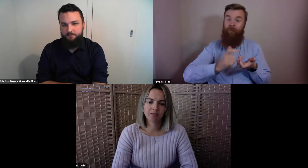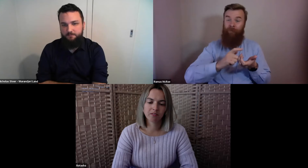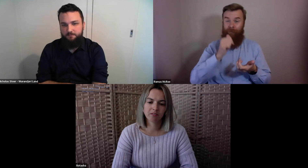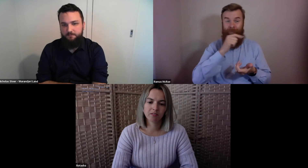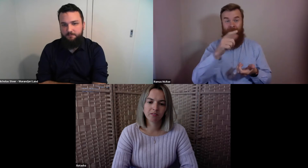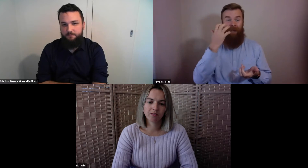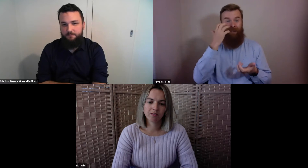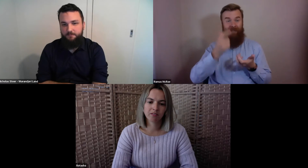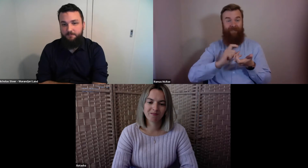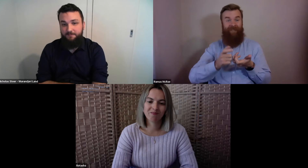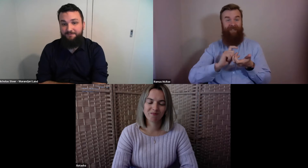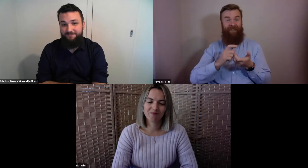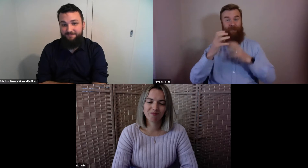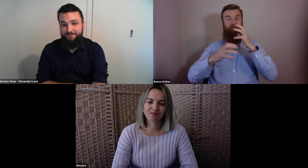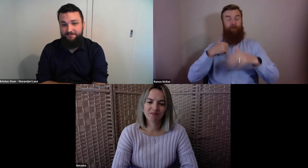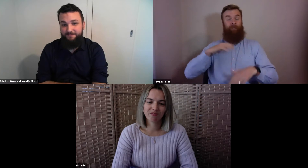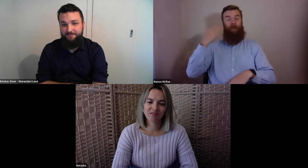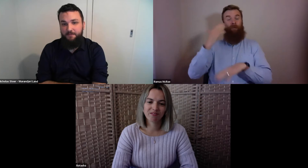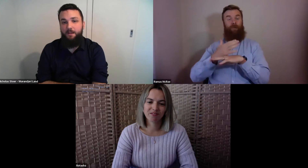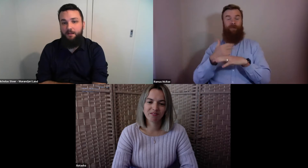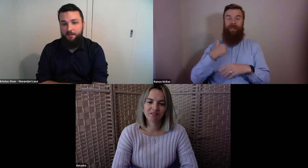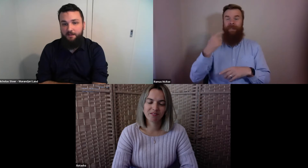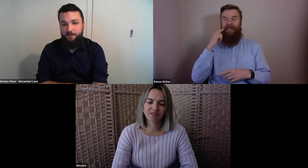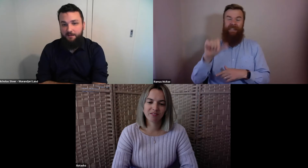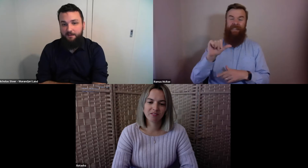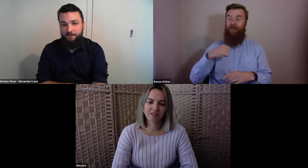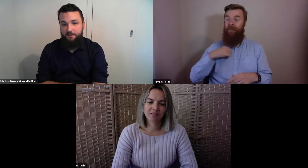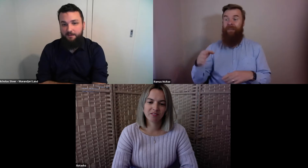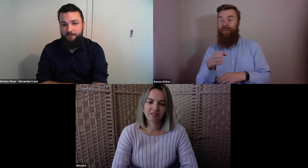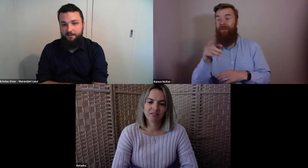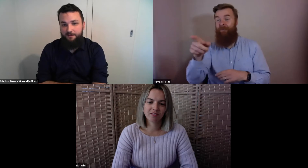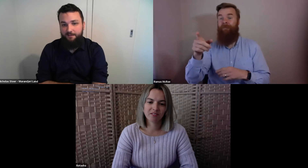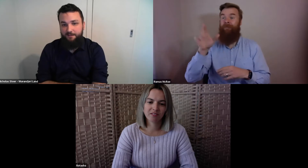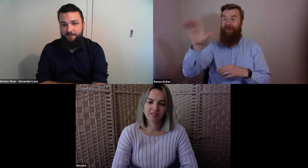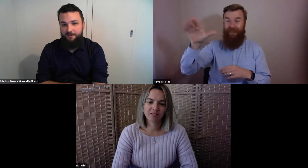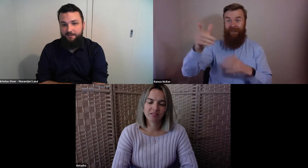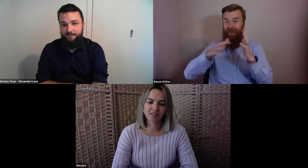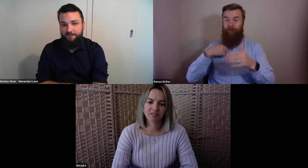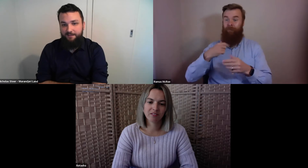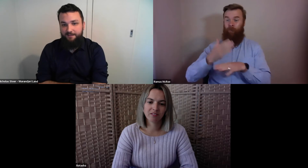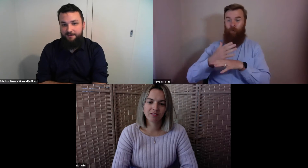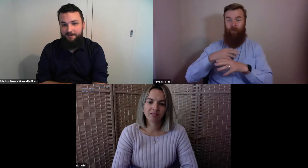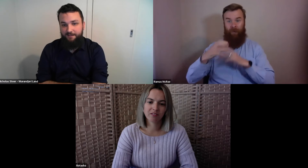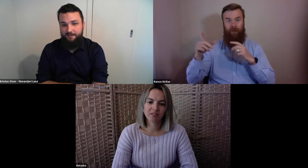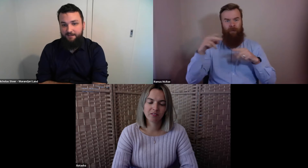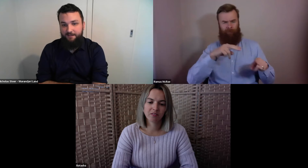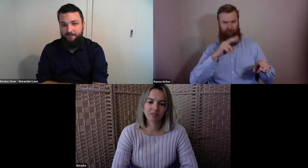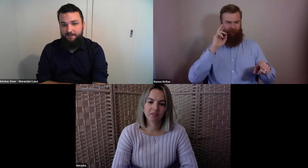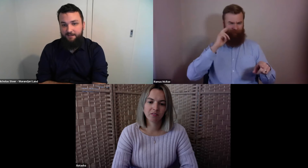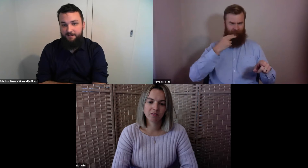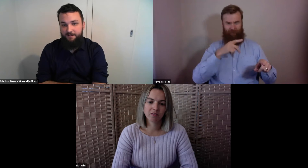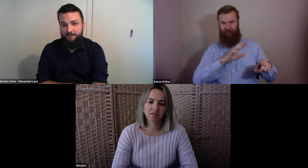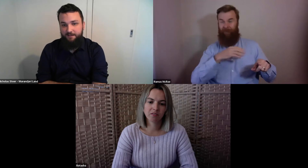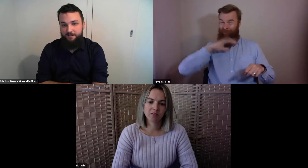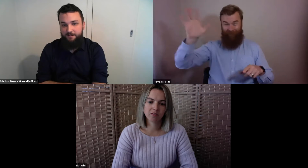different ways. For example, I worked in a factory at one point, peeling onions. And I thought, oh, well, this, you know, it's a means to an end